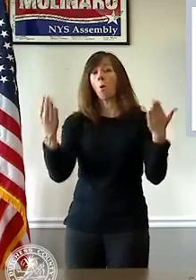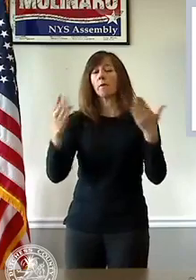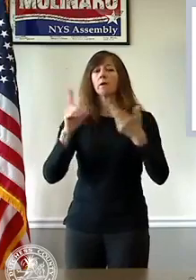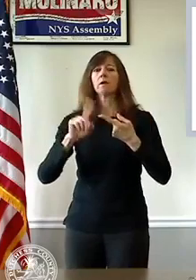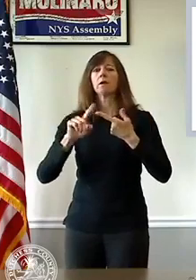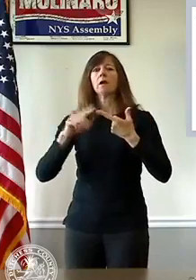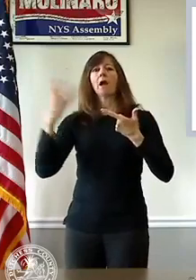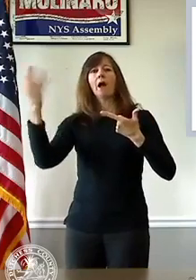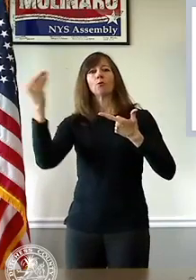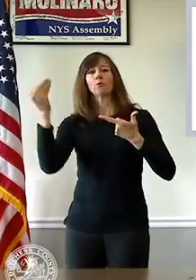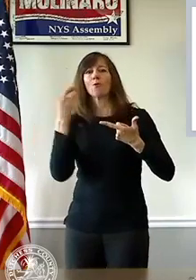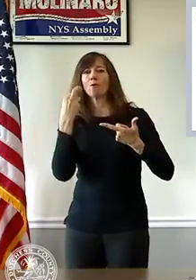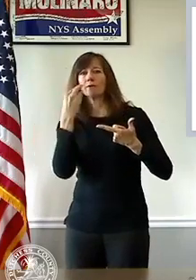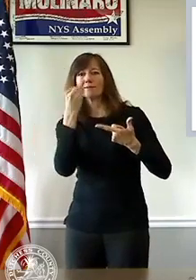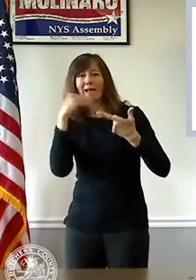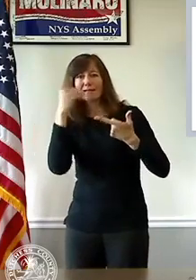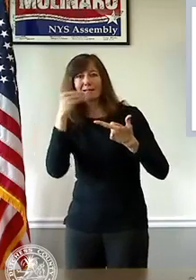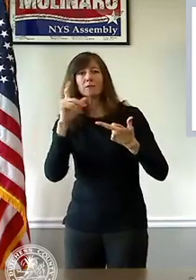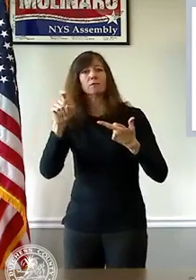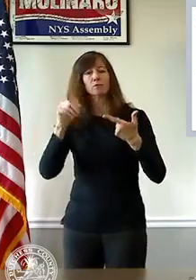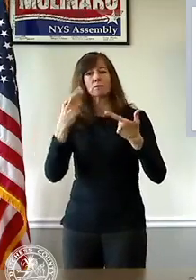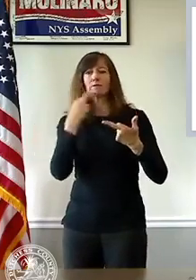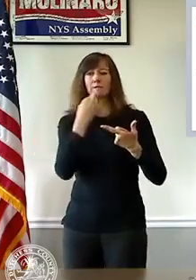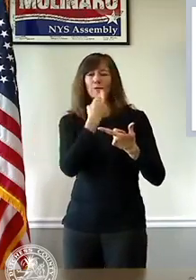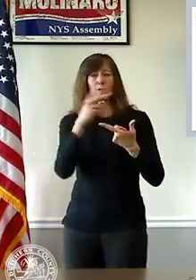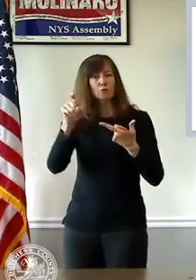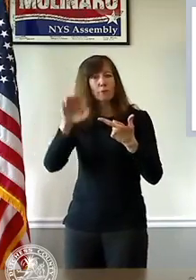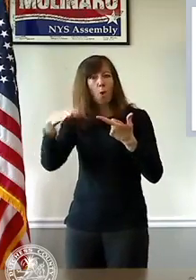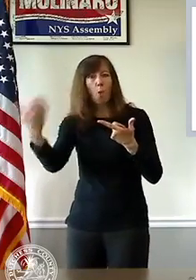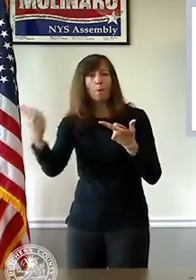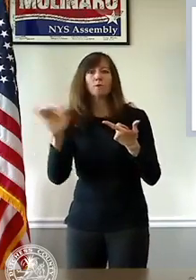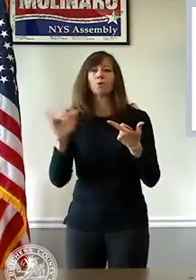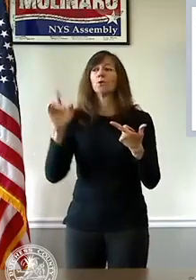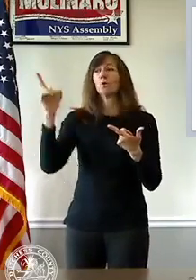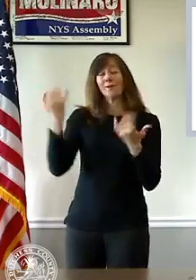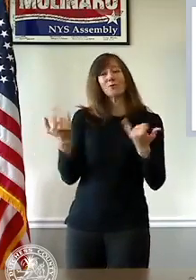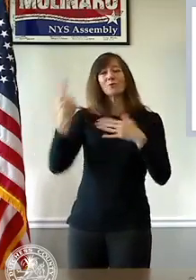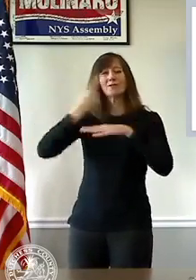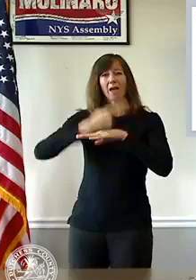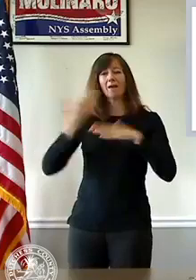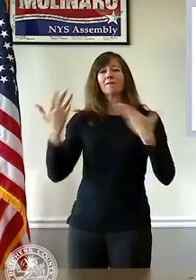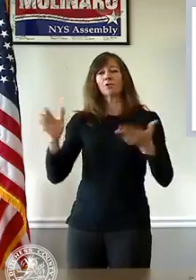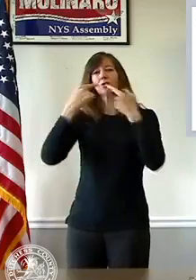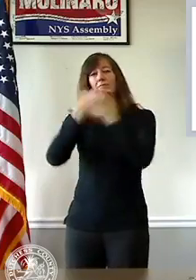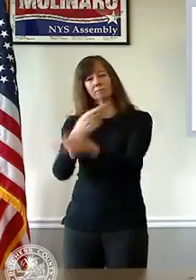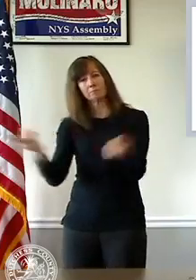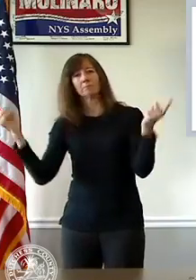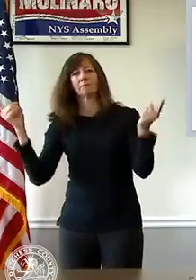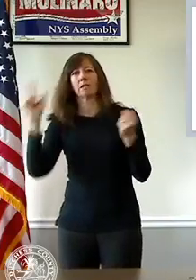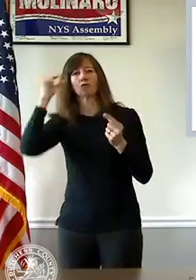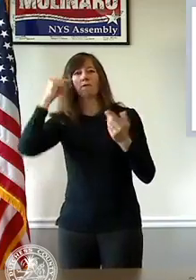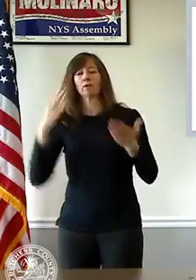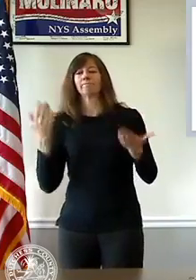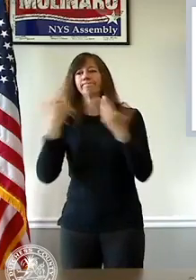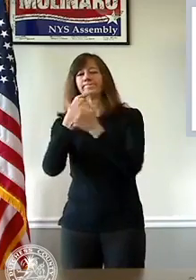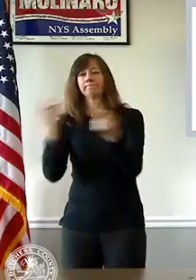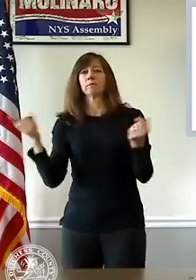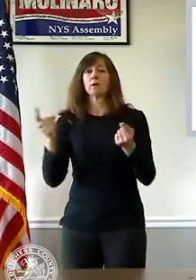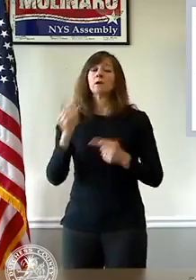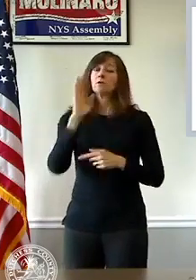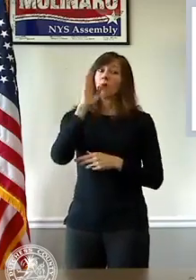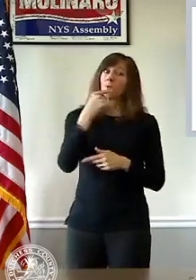restaurants should be permitted along with phase 2, and that was announced today. So I will tell you, at the request of counties across the